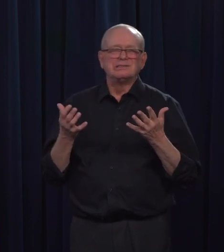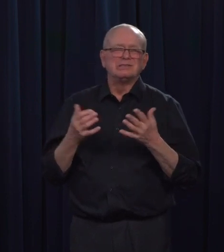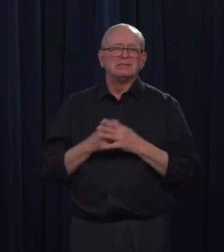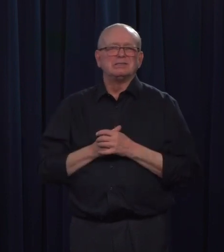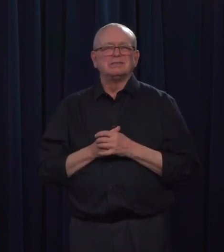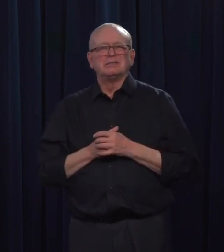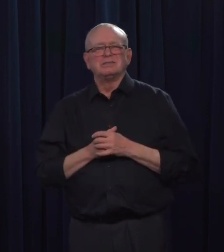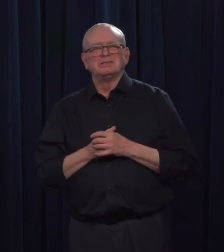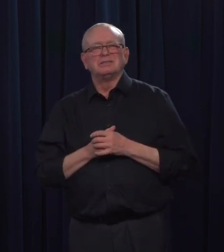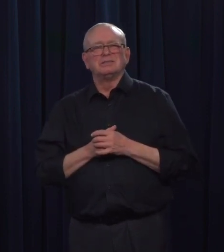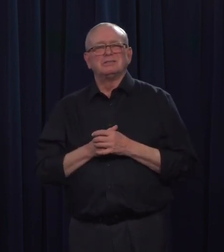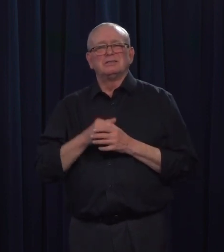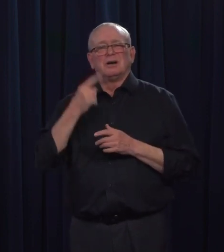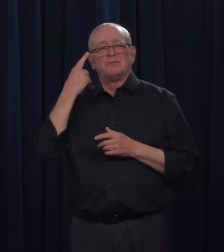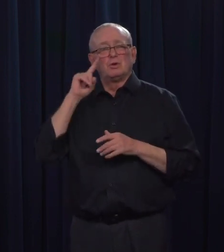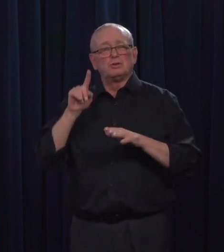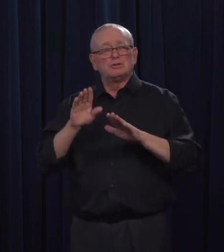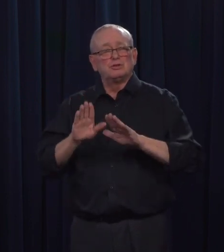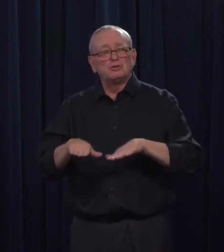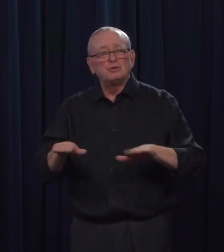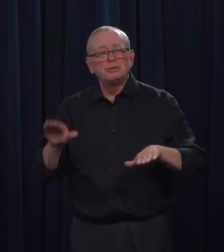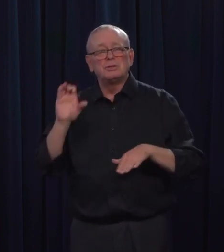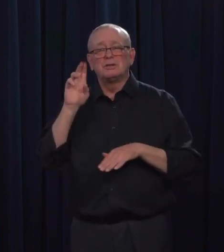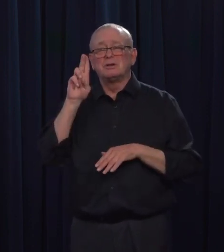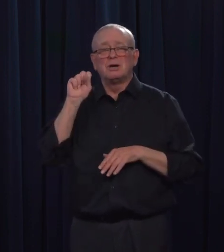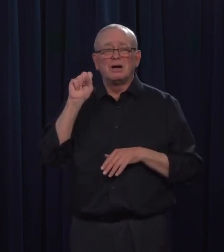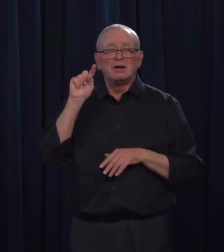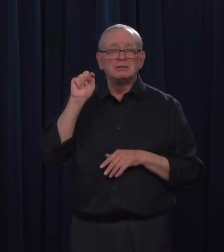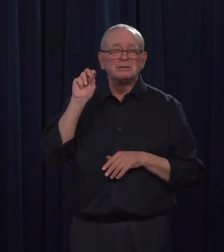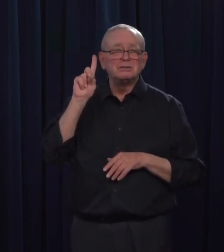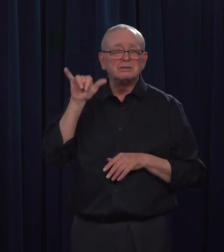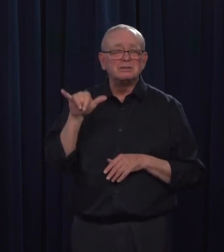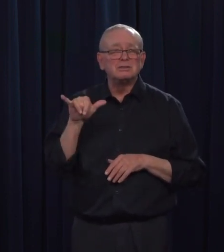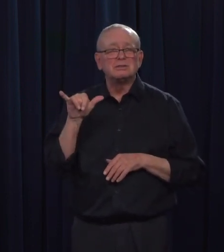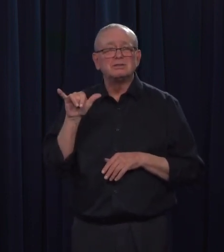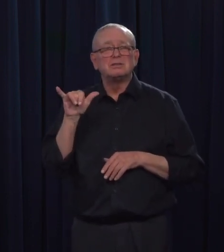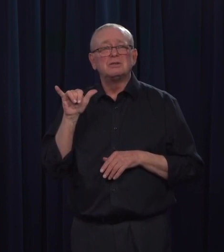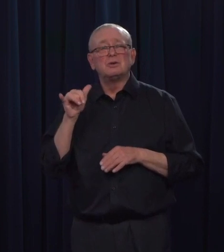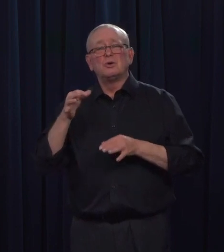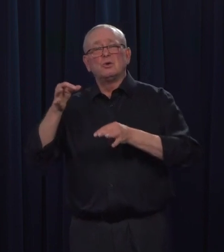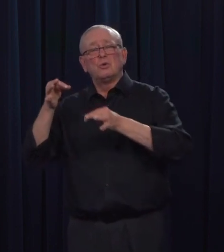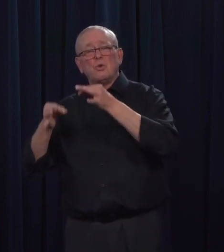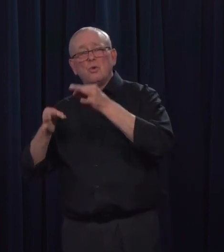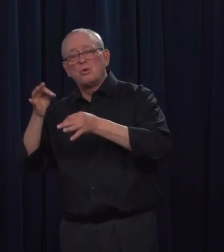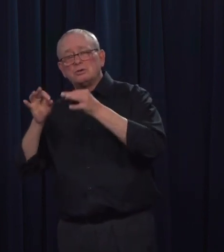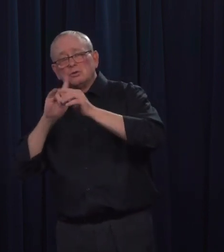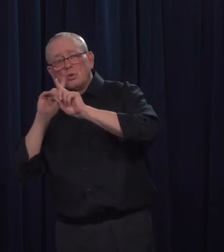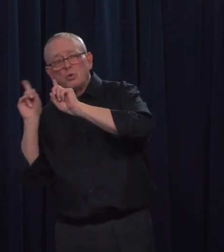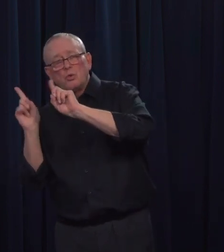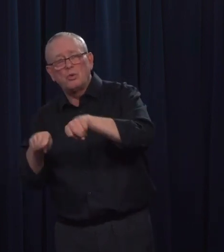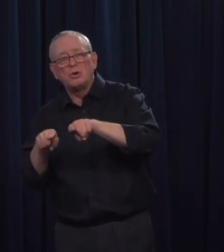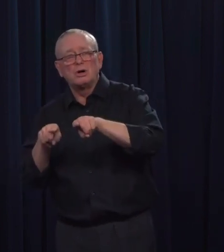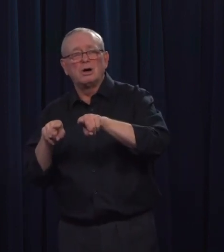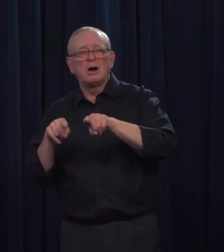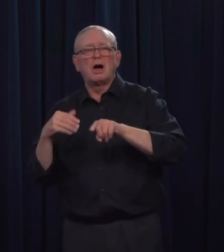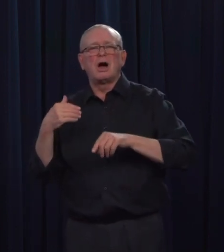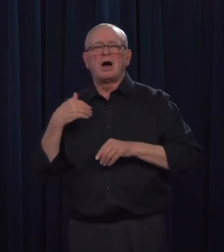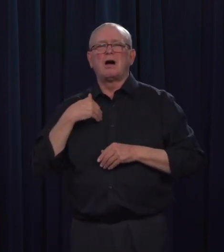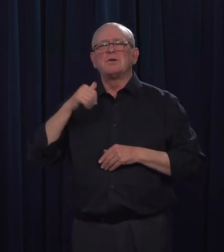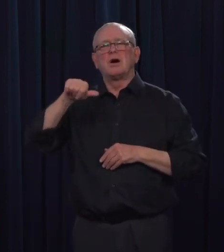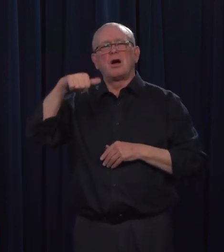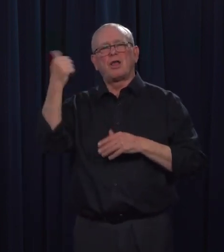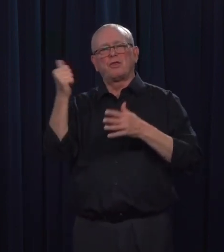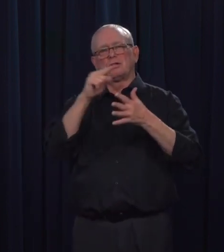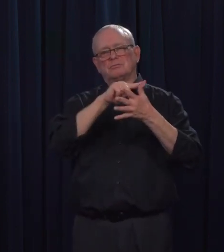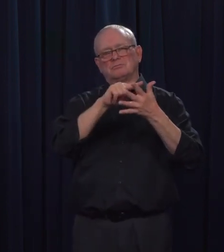as it deals with custody or court orders, will have other factors that are at play around that. So I think what I would say